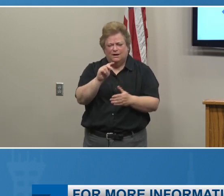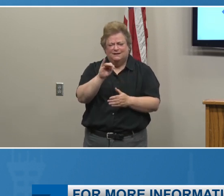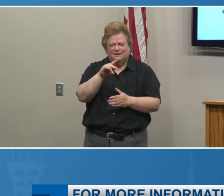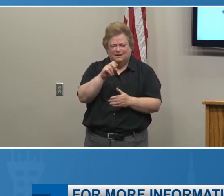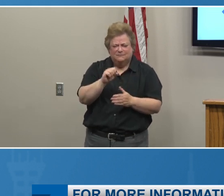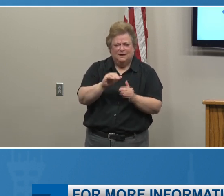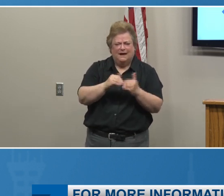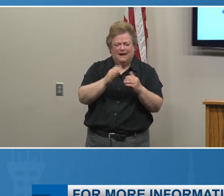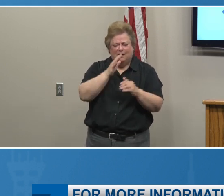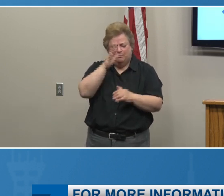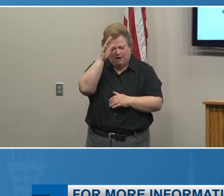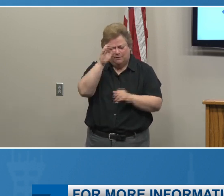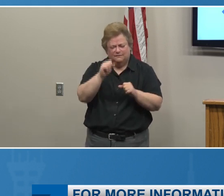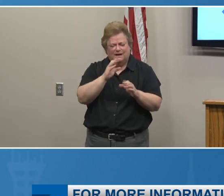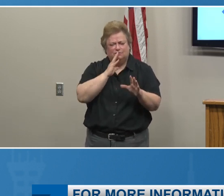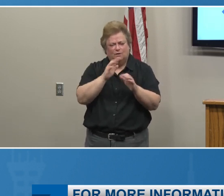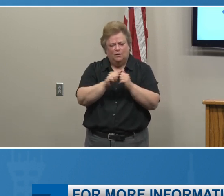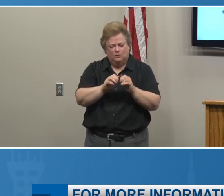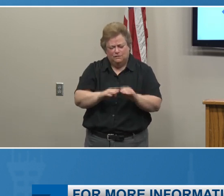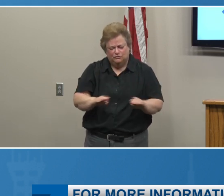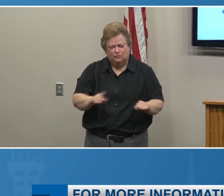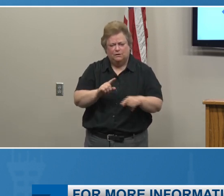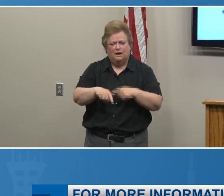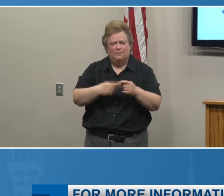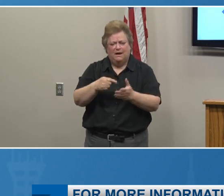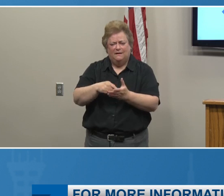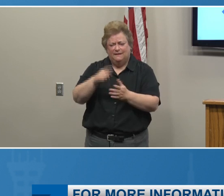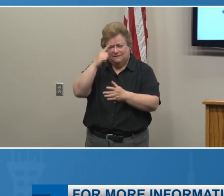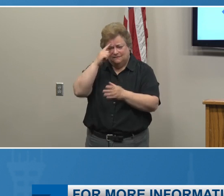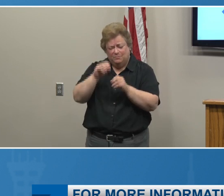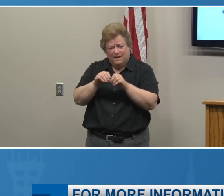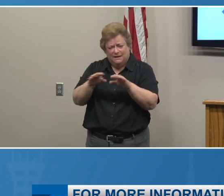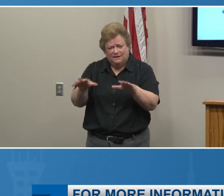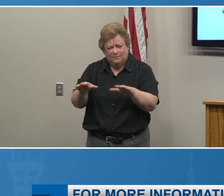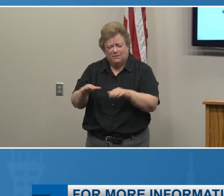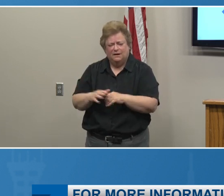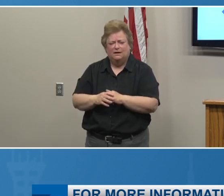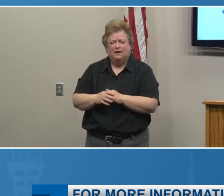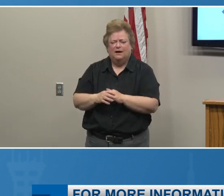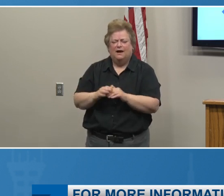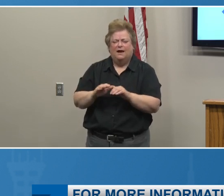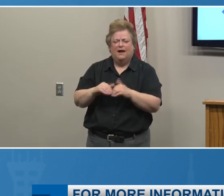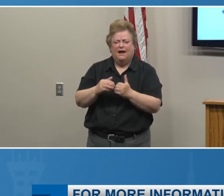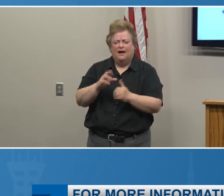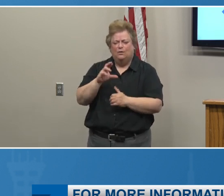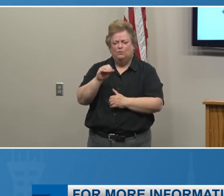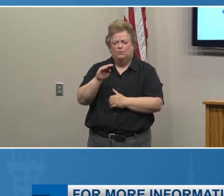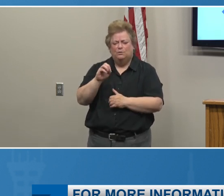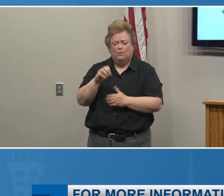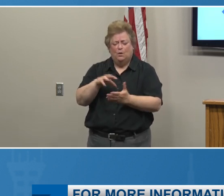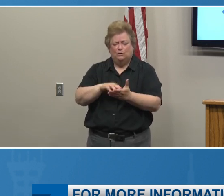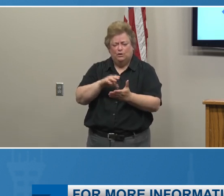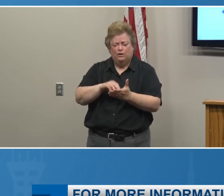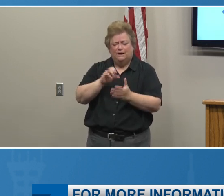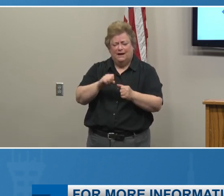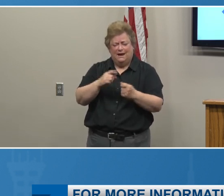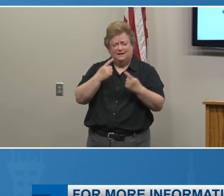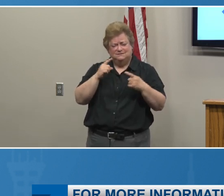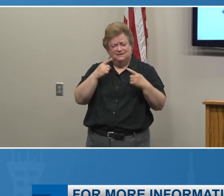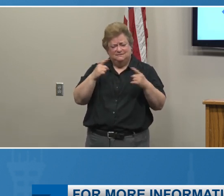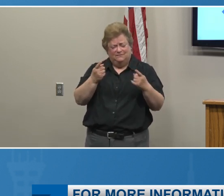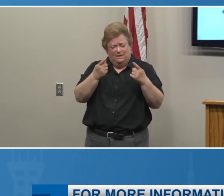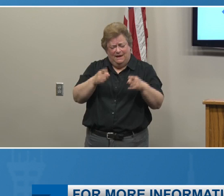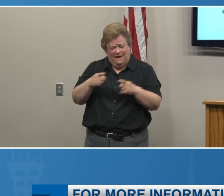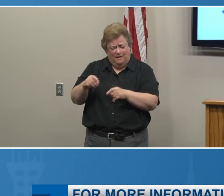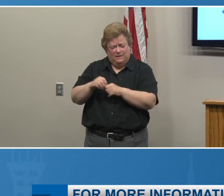parents can talk to their students about the pandemic tips for how remote learning can be successfully implemented in their home